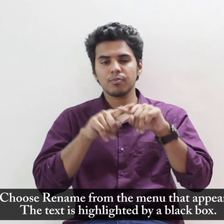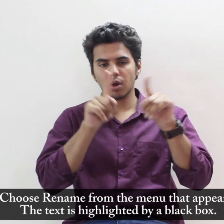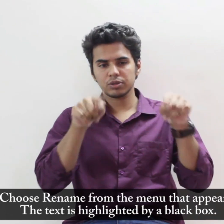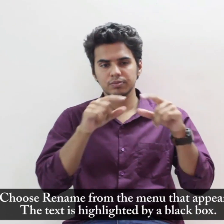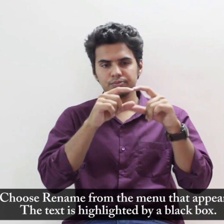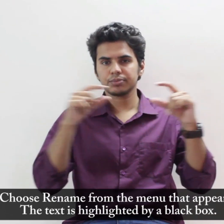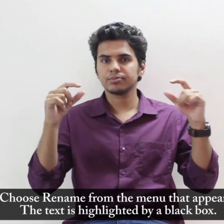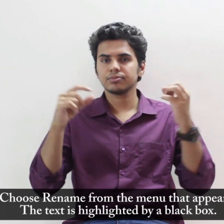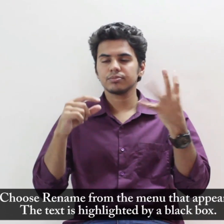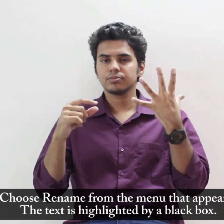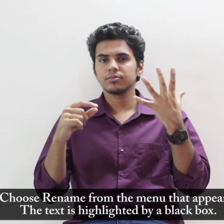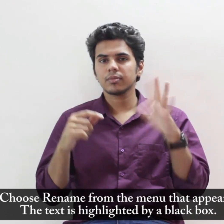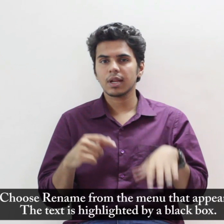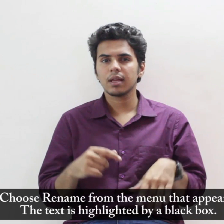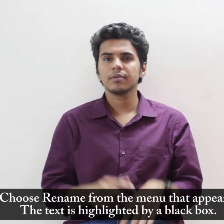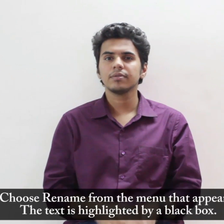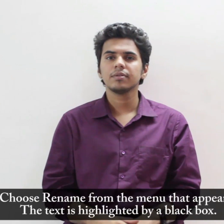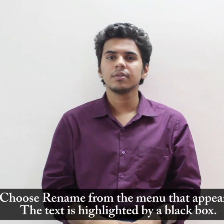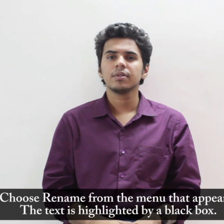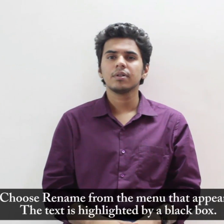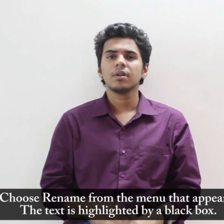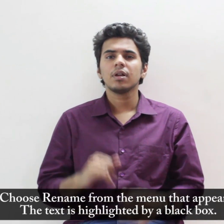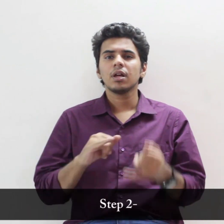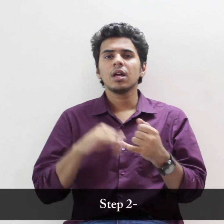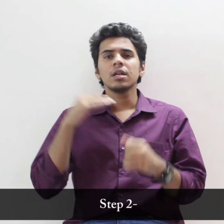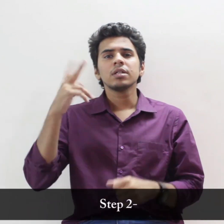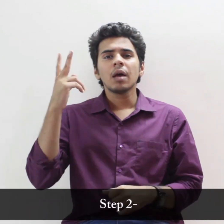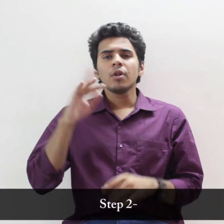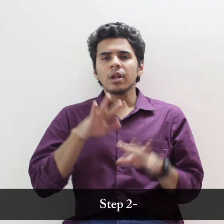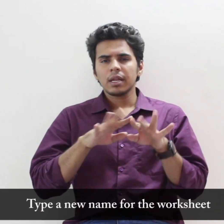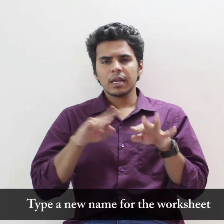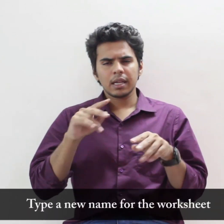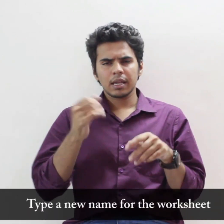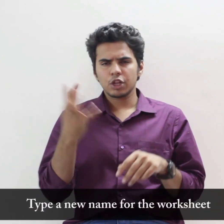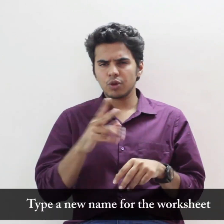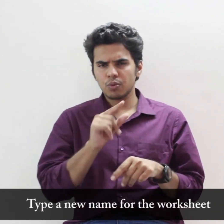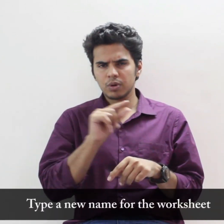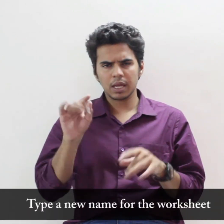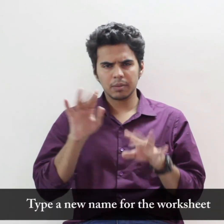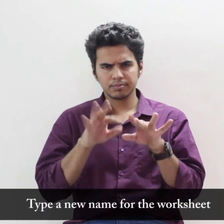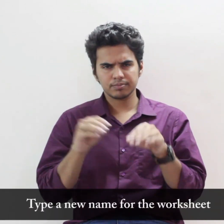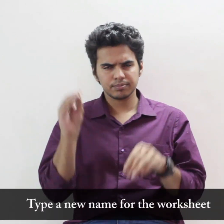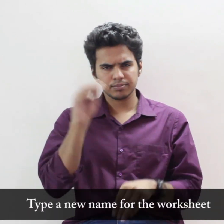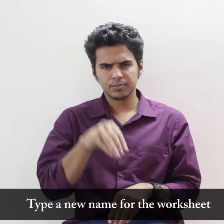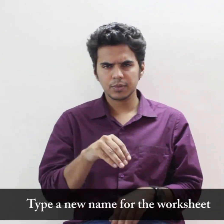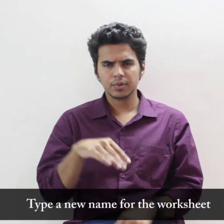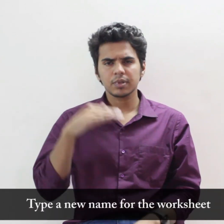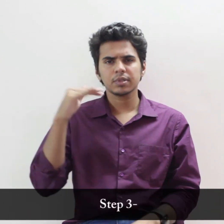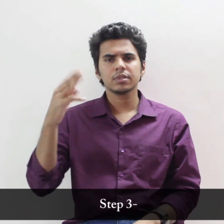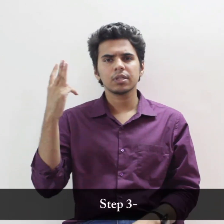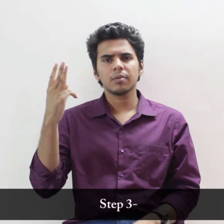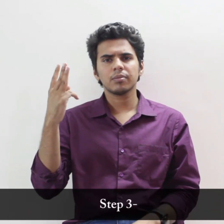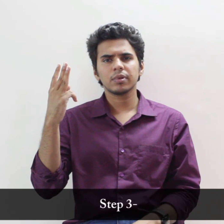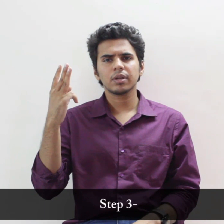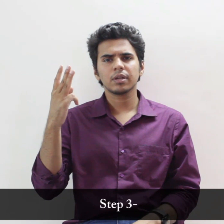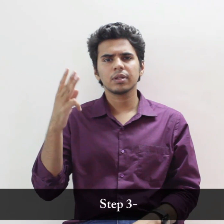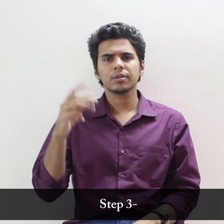box. Step 2. Type a new name for the worksheet. Step 3. Click off the